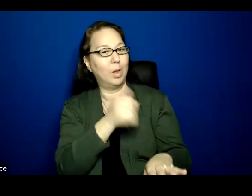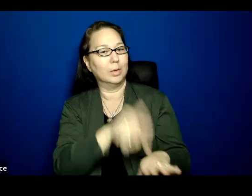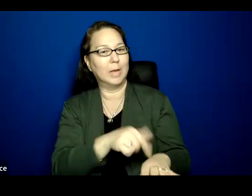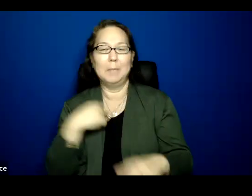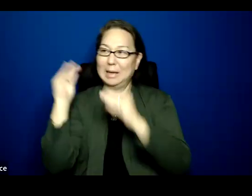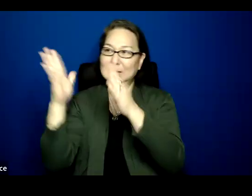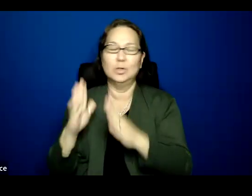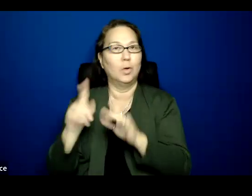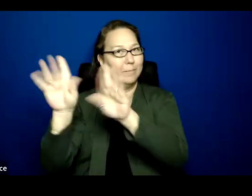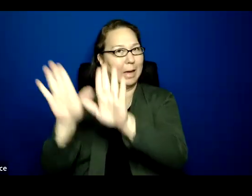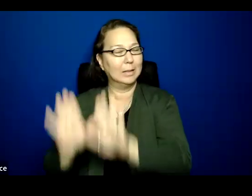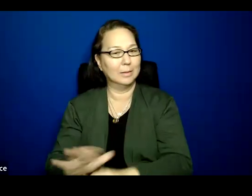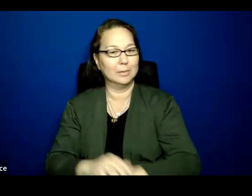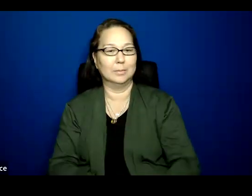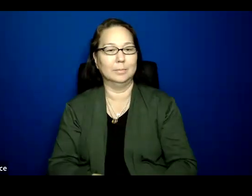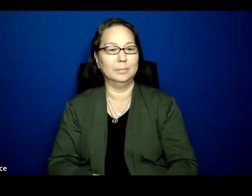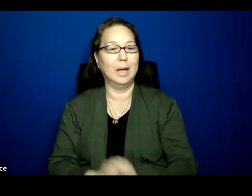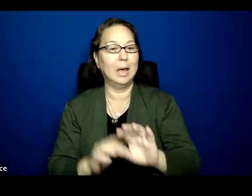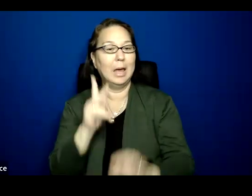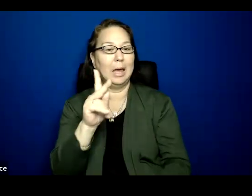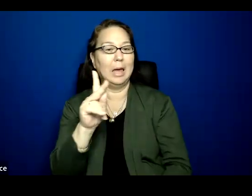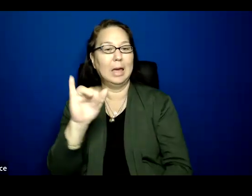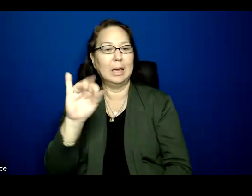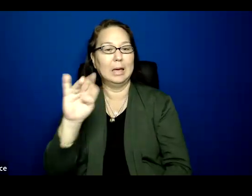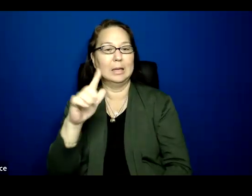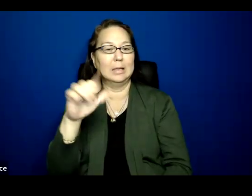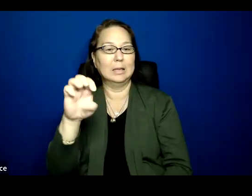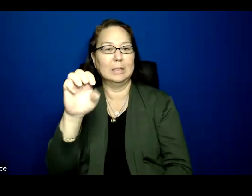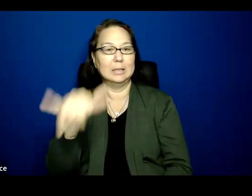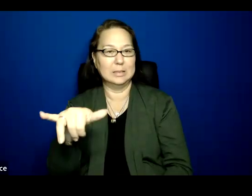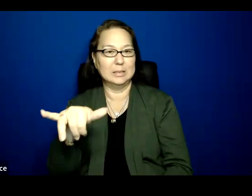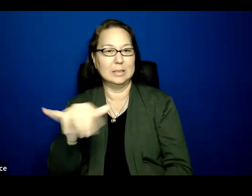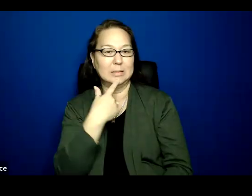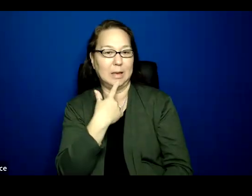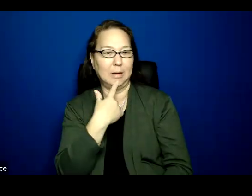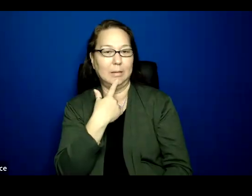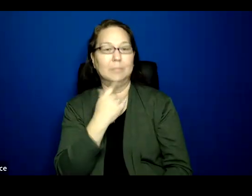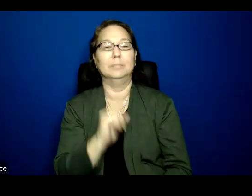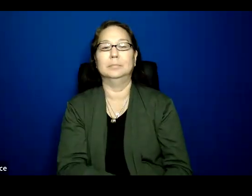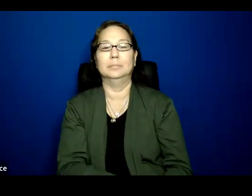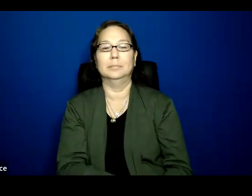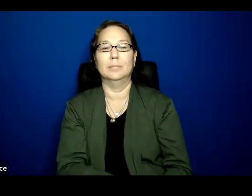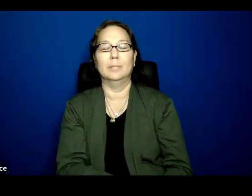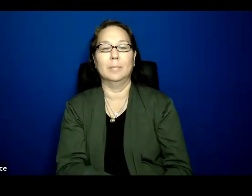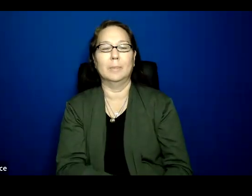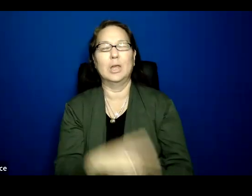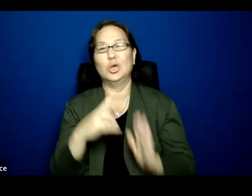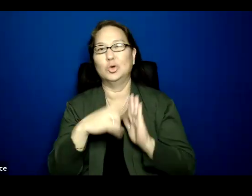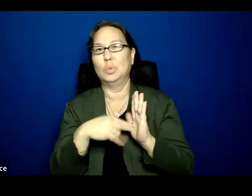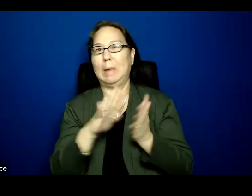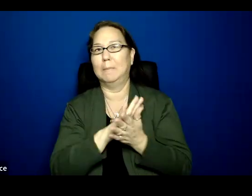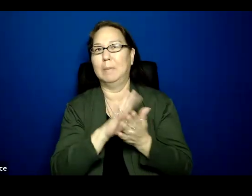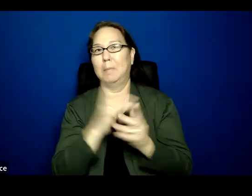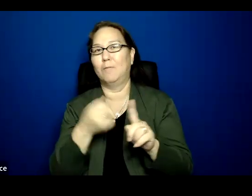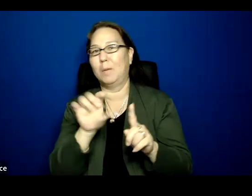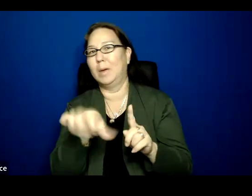Kingsley said, "I like my school because I am very I